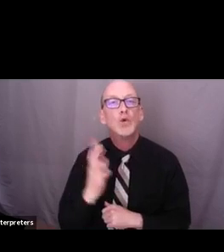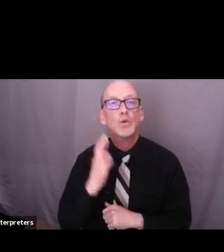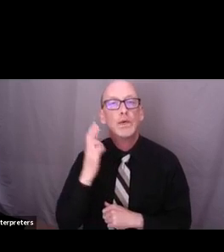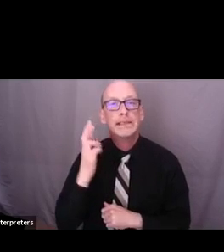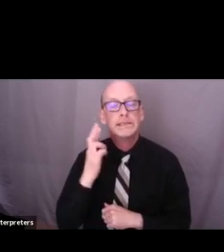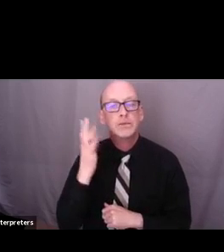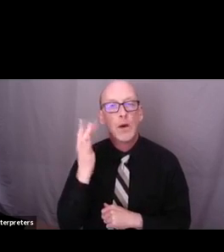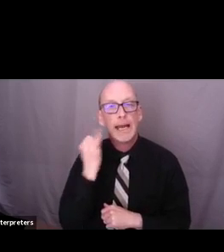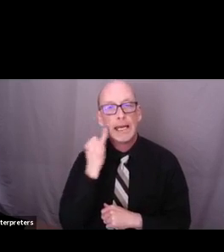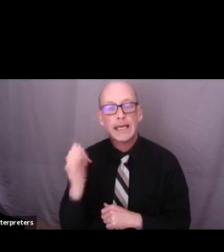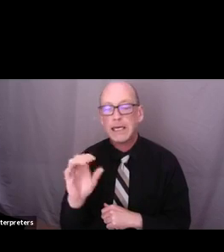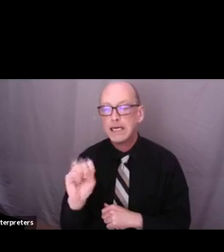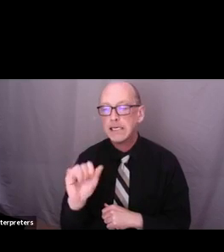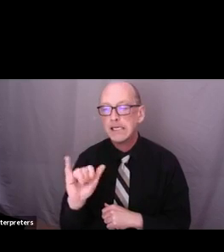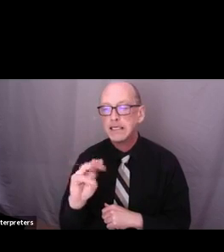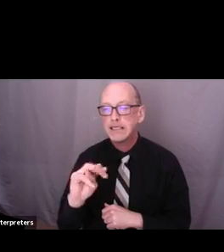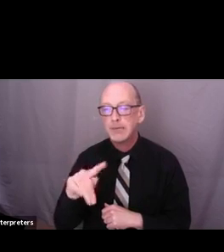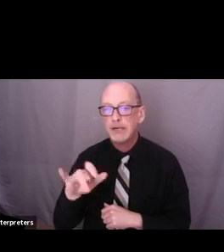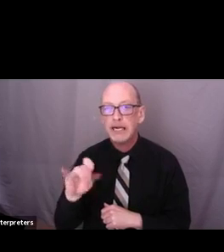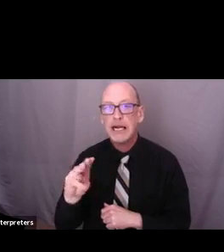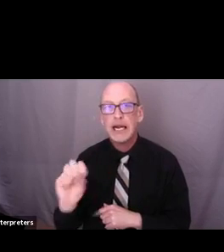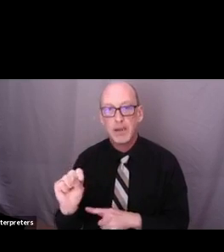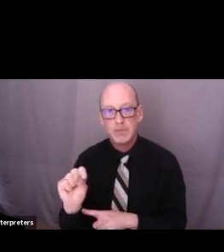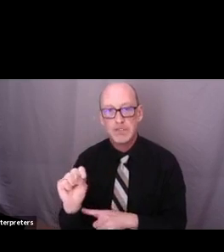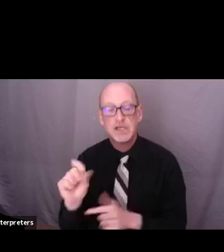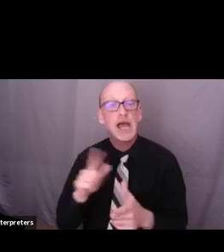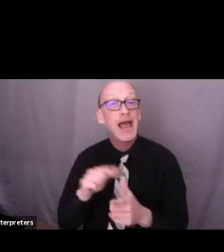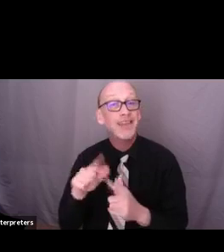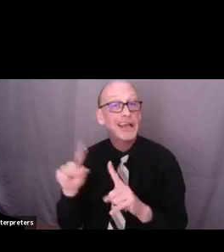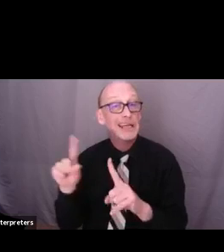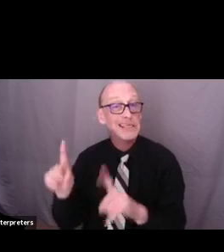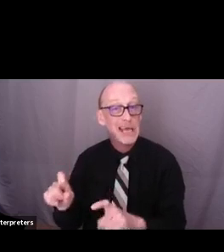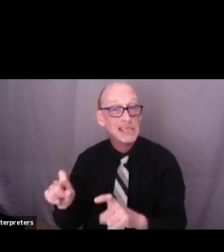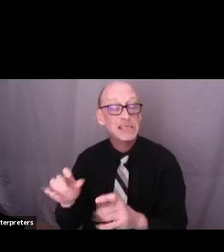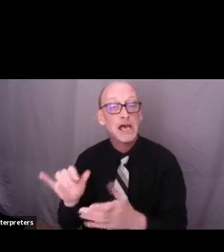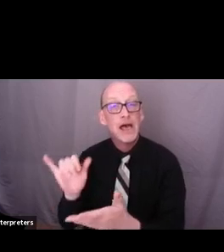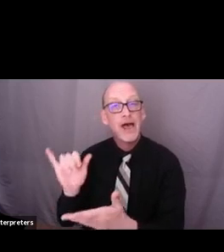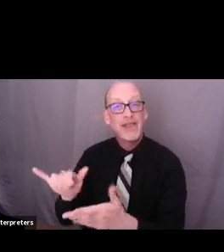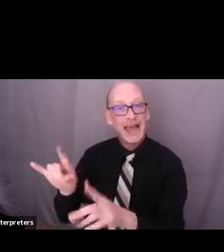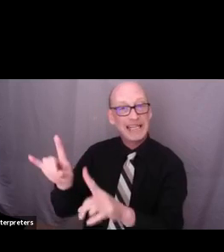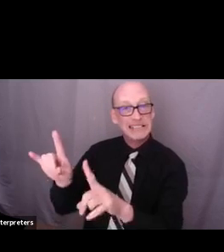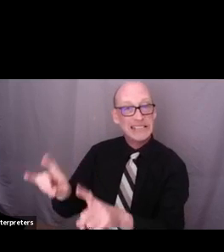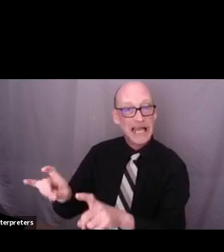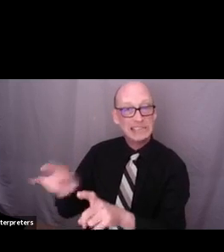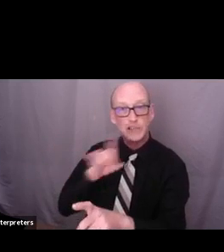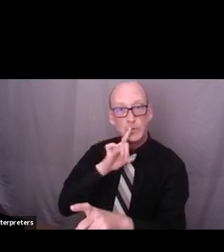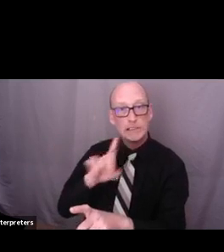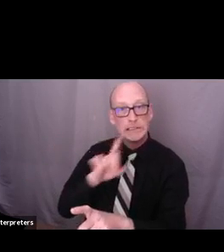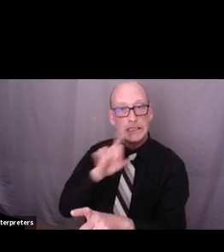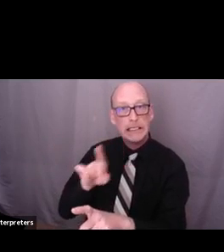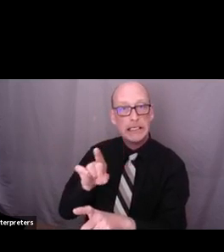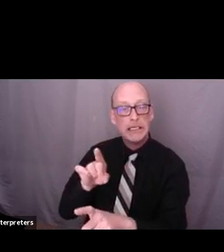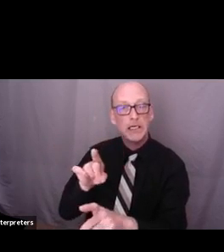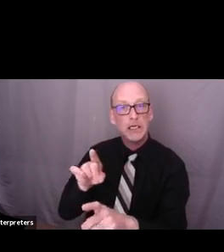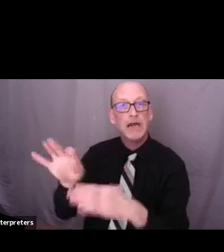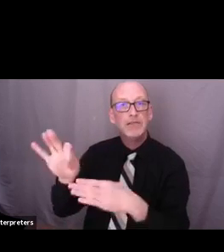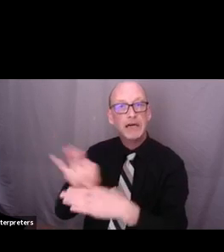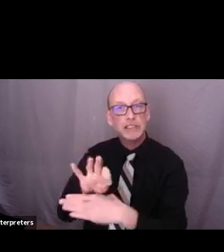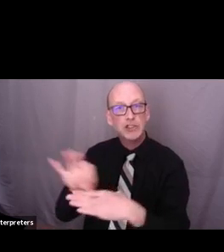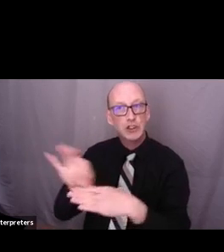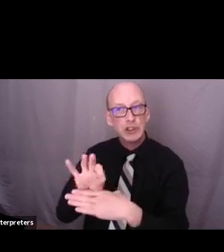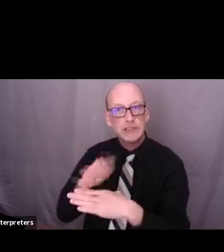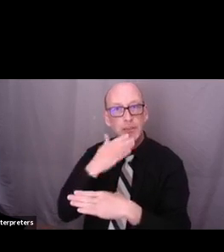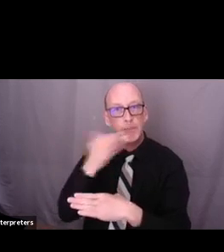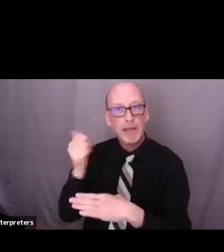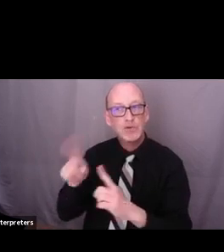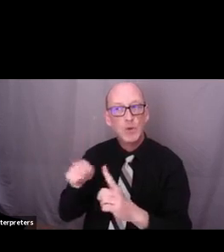of symptoms and being tested was that test really really functions best when